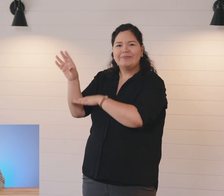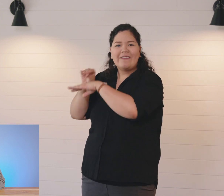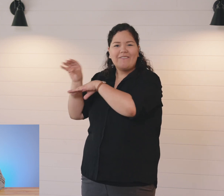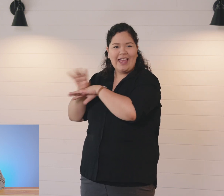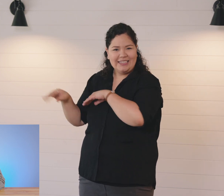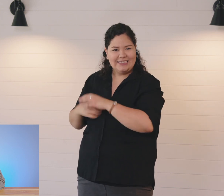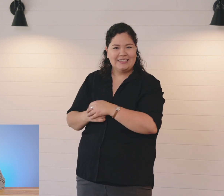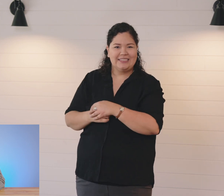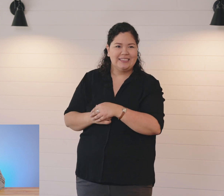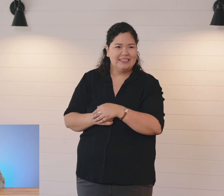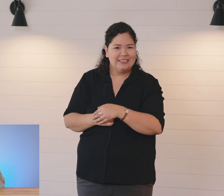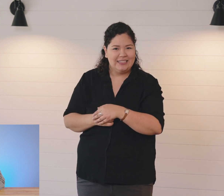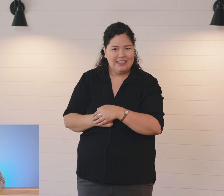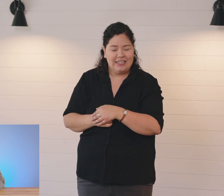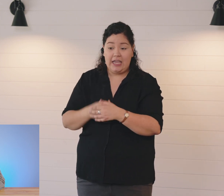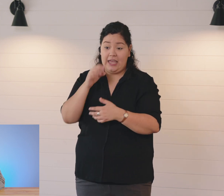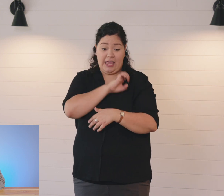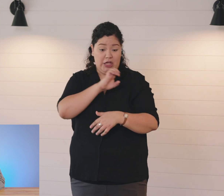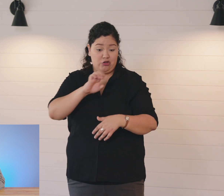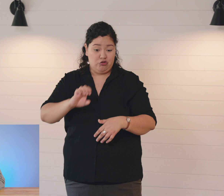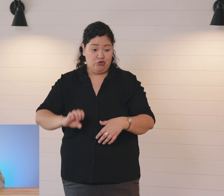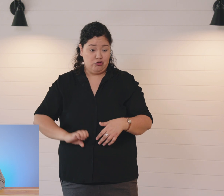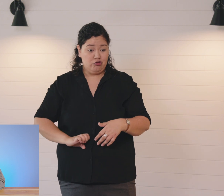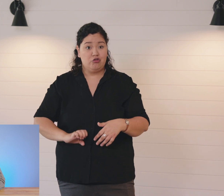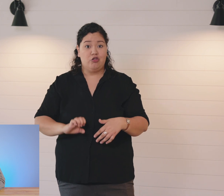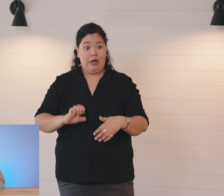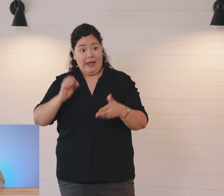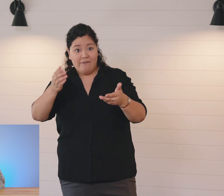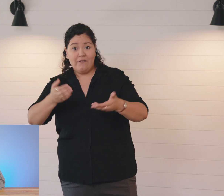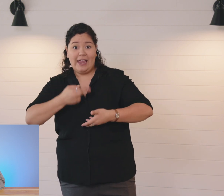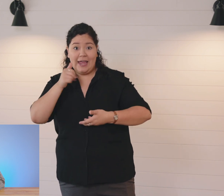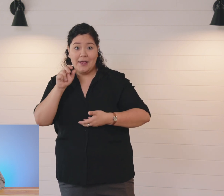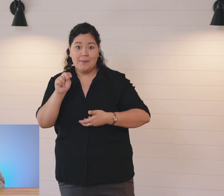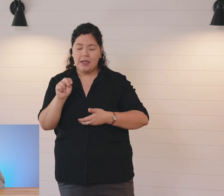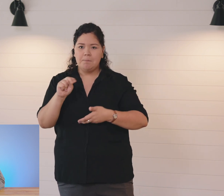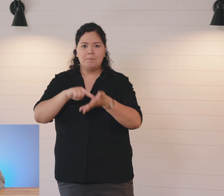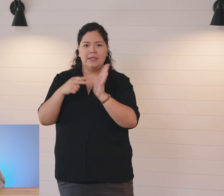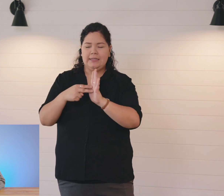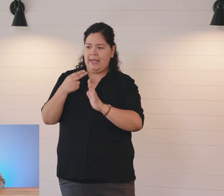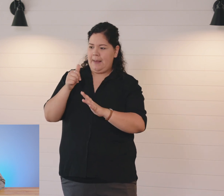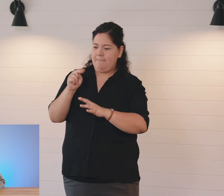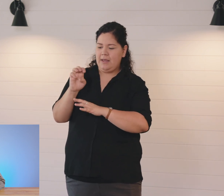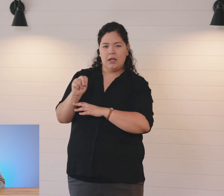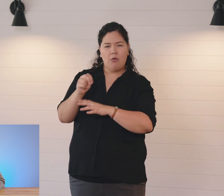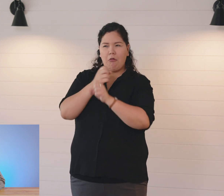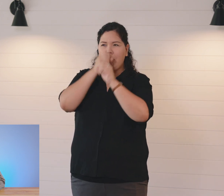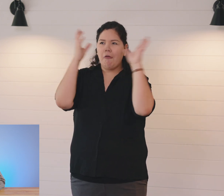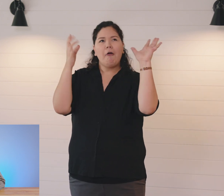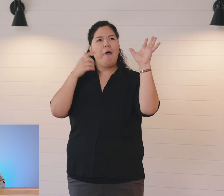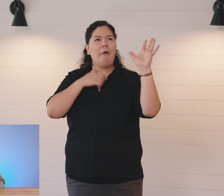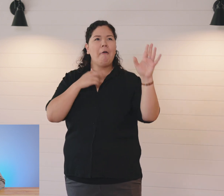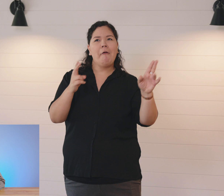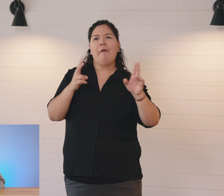banquets, he would have assumed the king was talking about him if he wouldn't have assumed that the king was talking about him if he wasn't